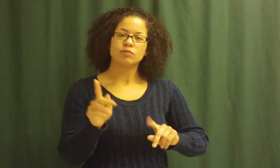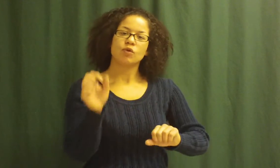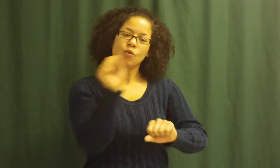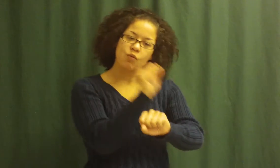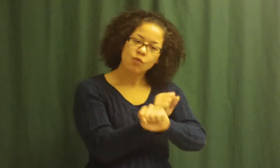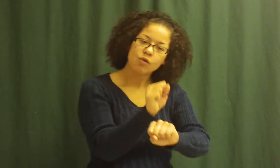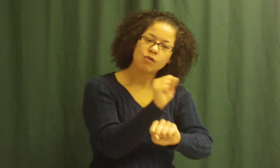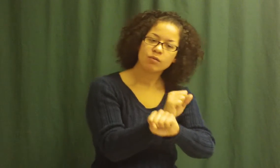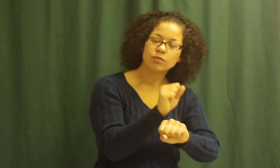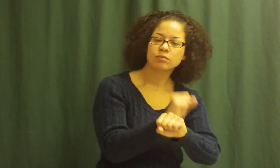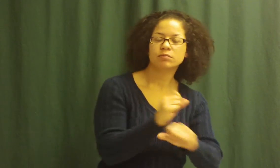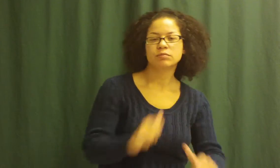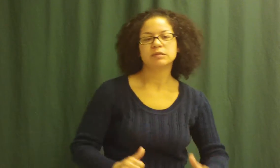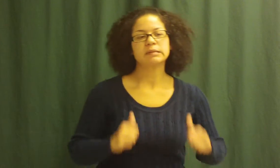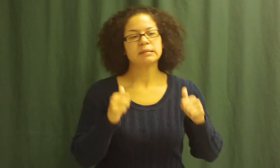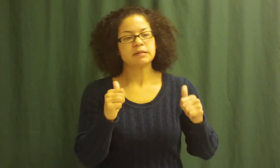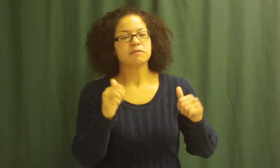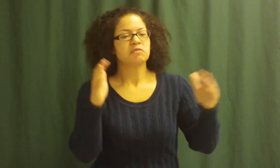in small groups in the same location.